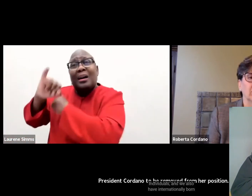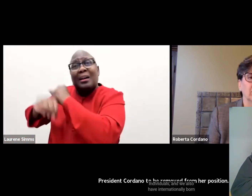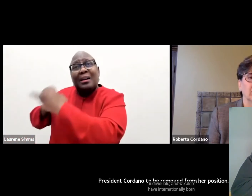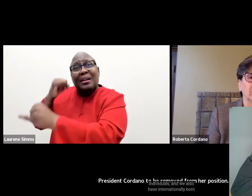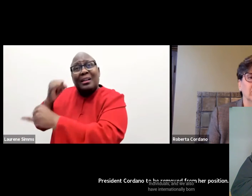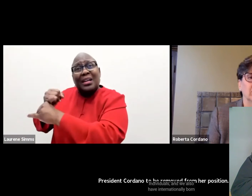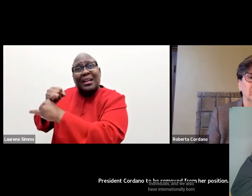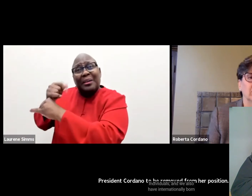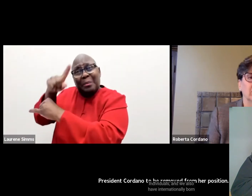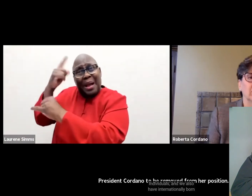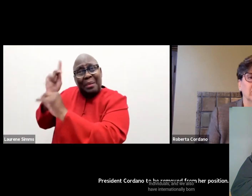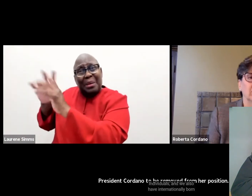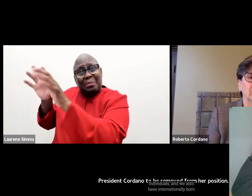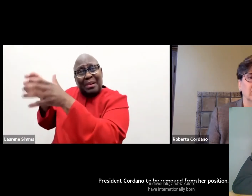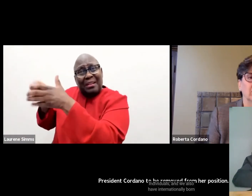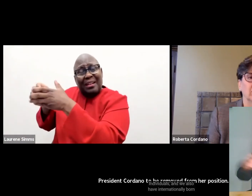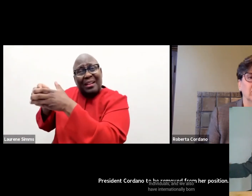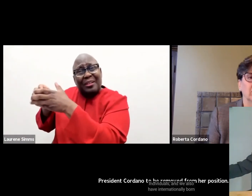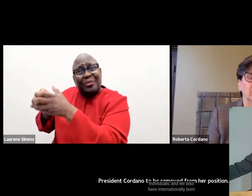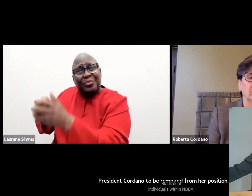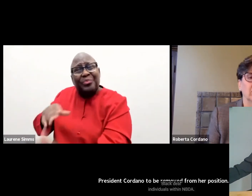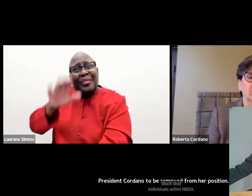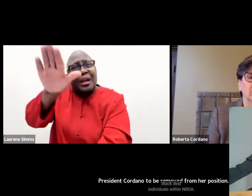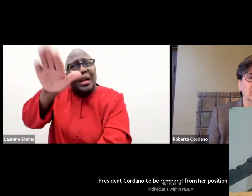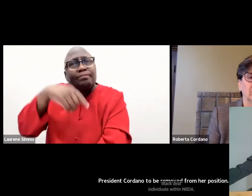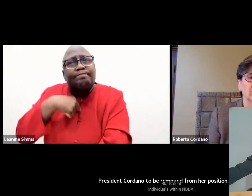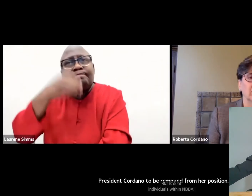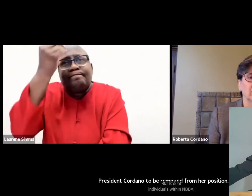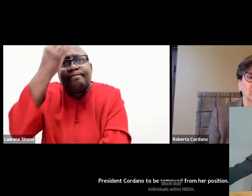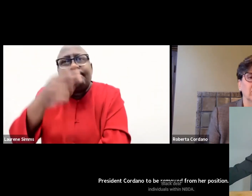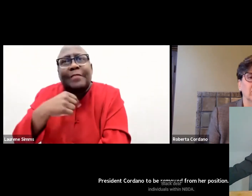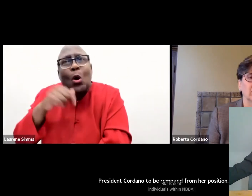and we are also born internationally born.